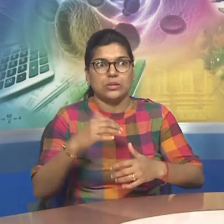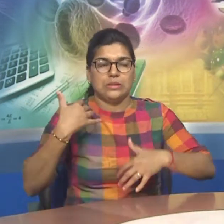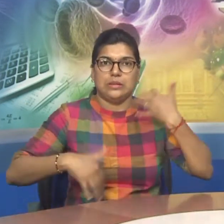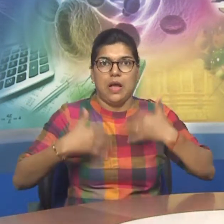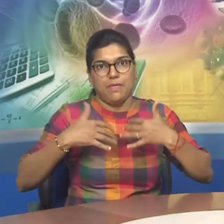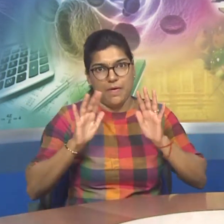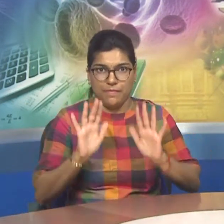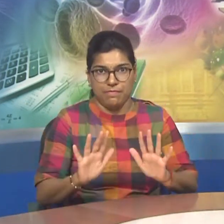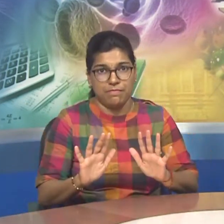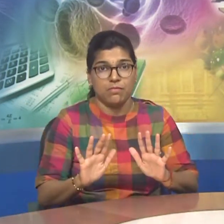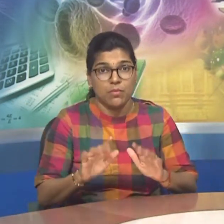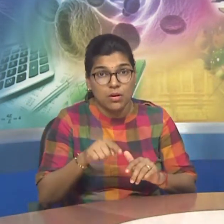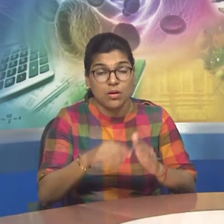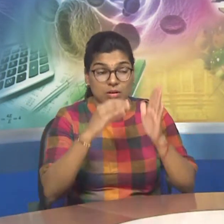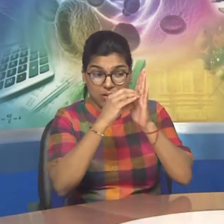So we suffer alone.